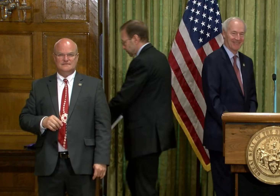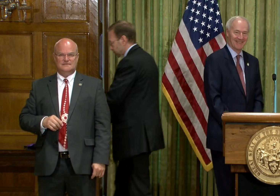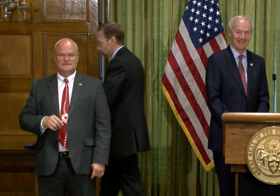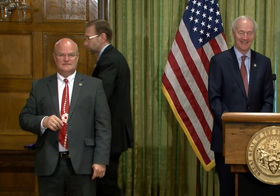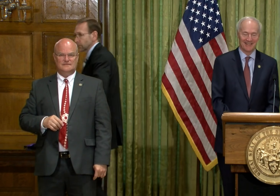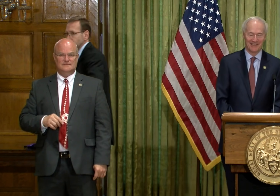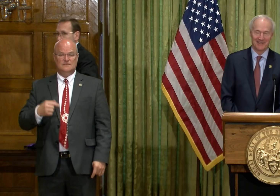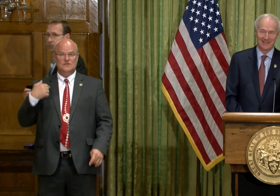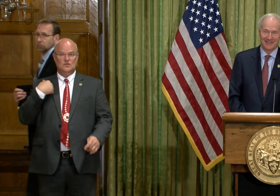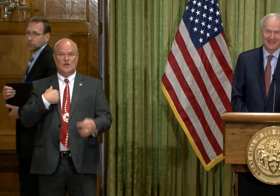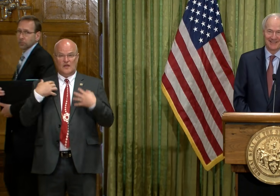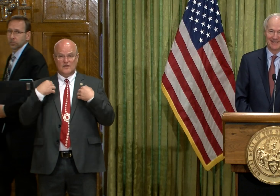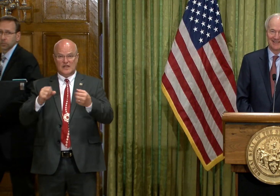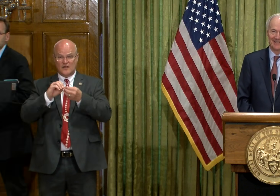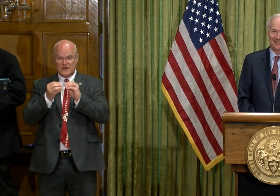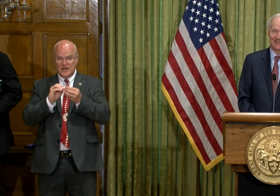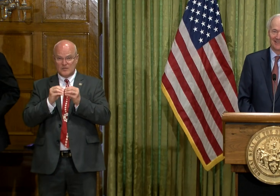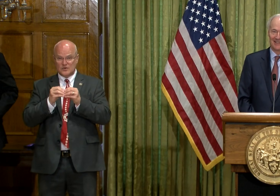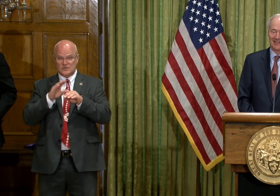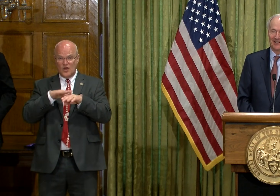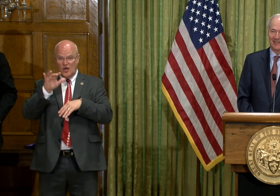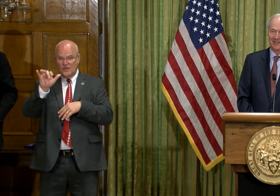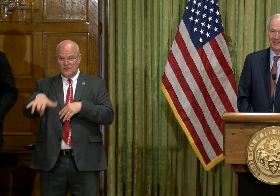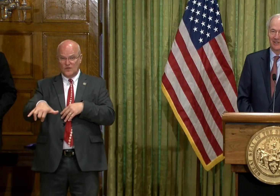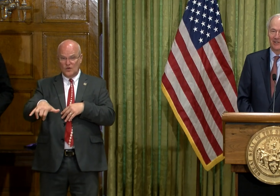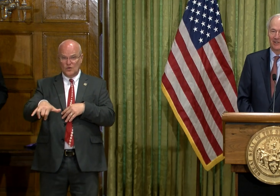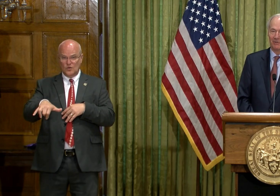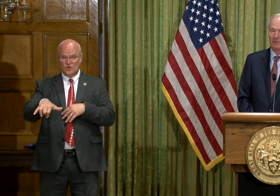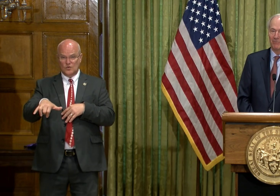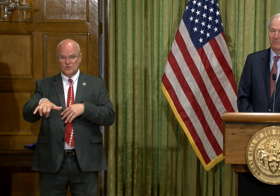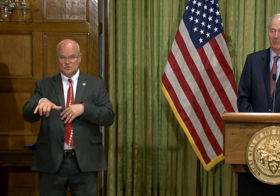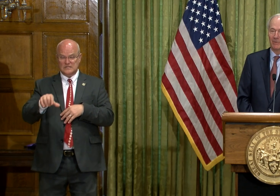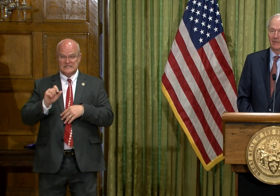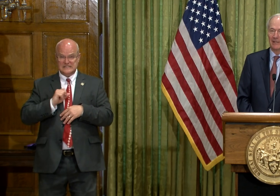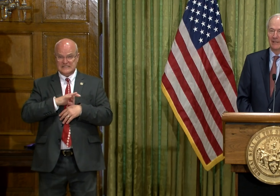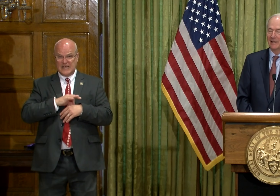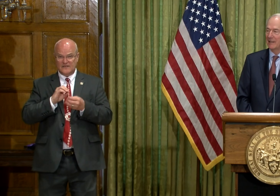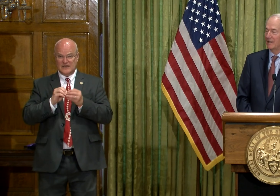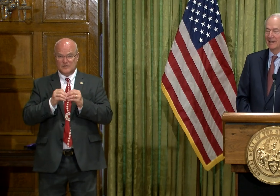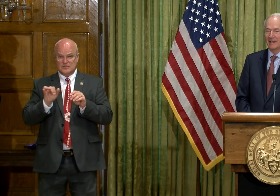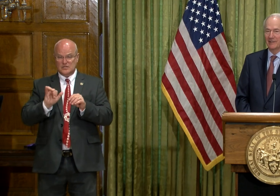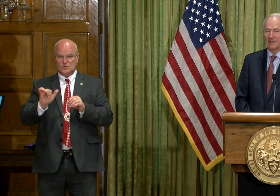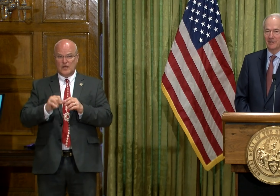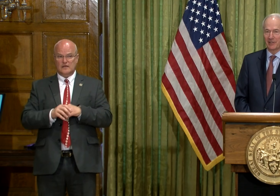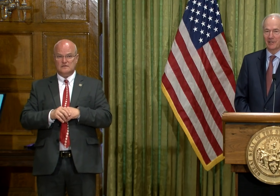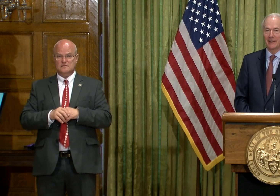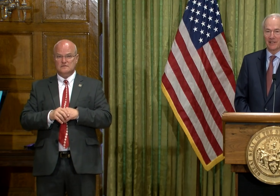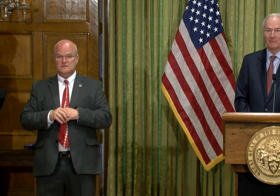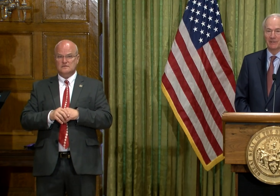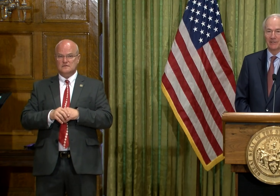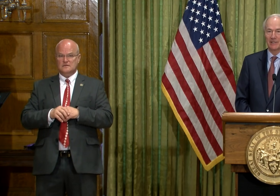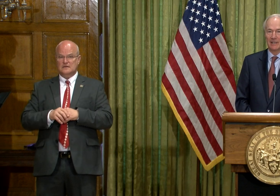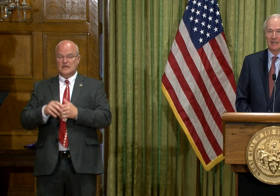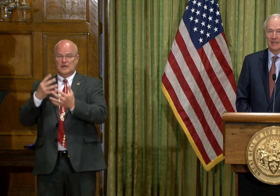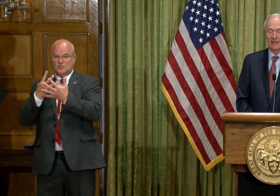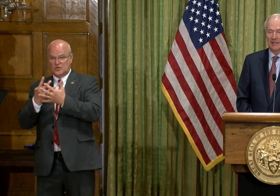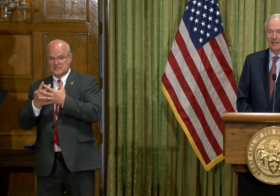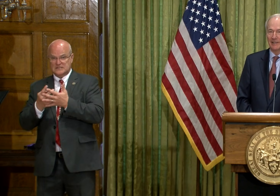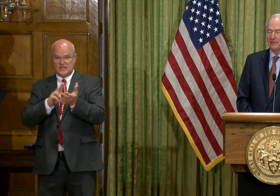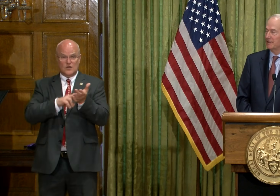I guess we have recovery numbers on those staff numbers as well? At